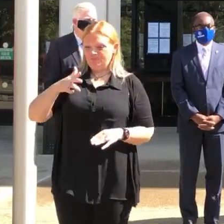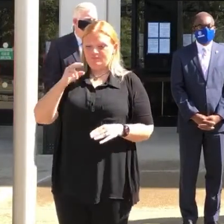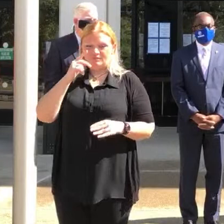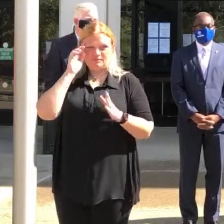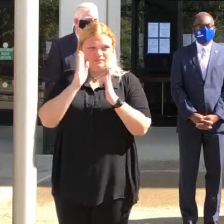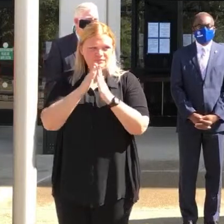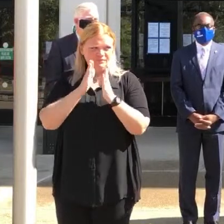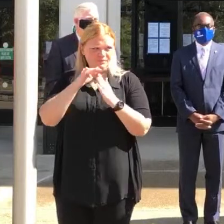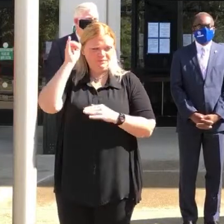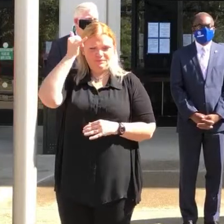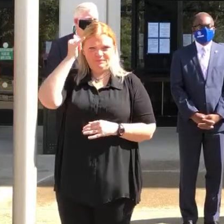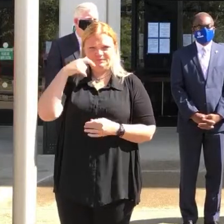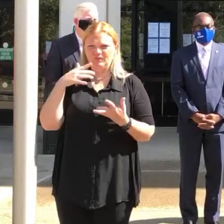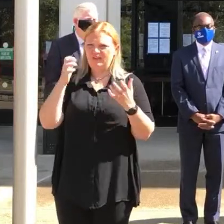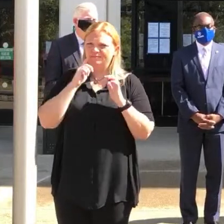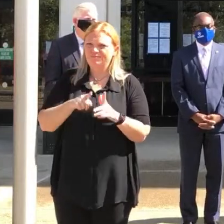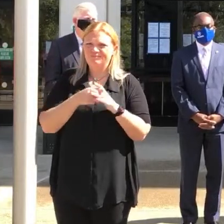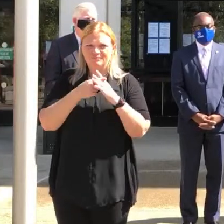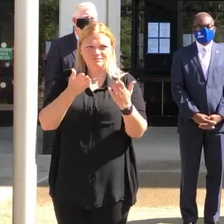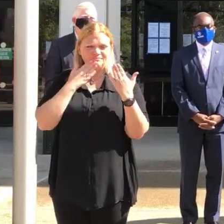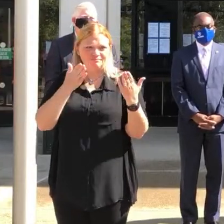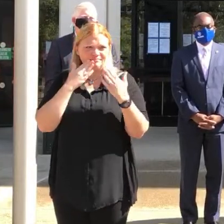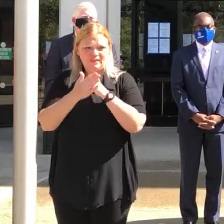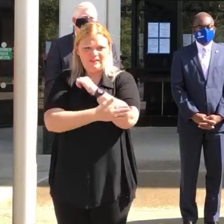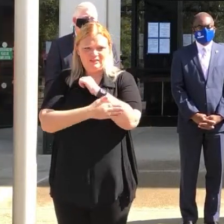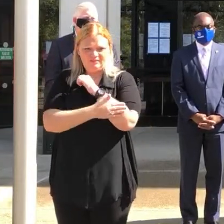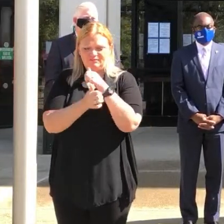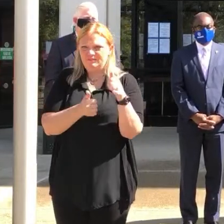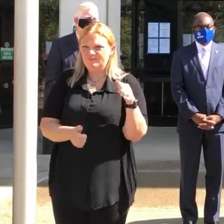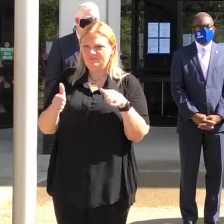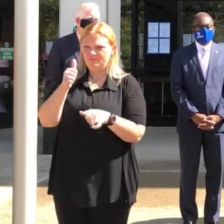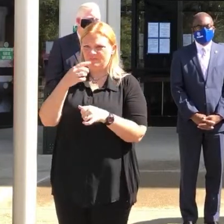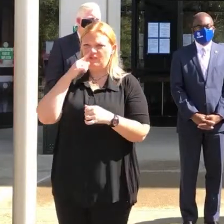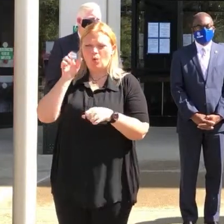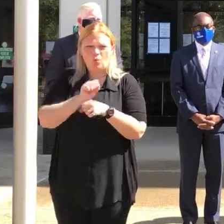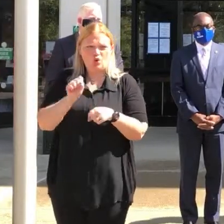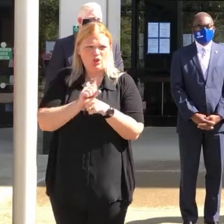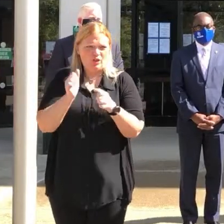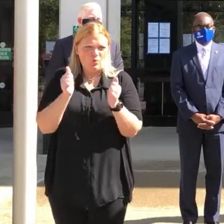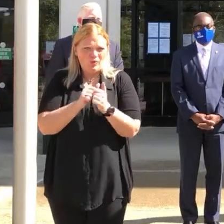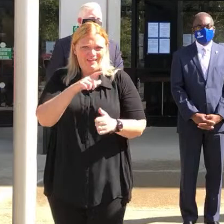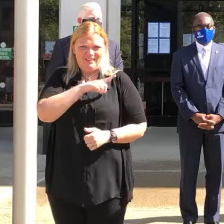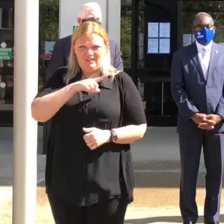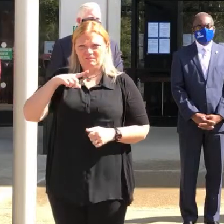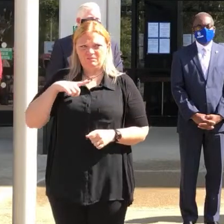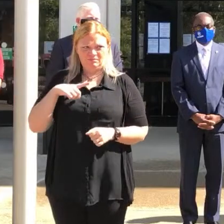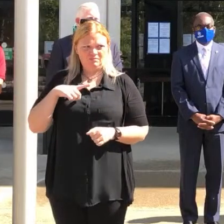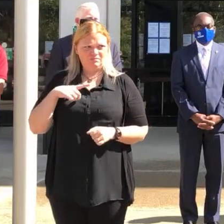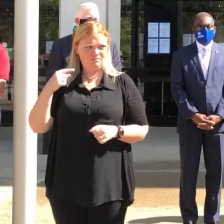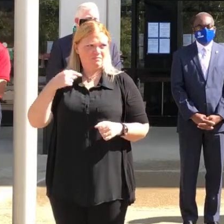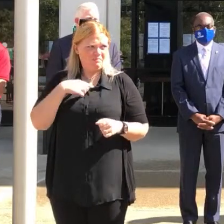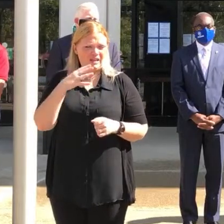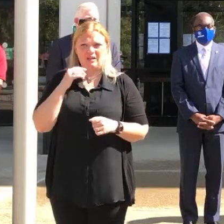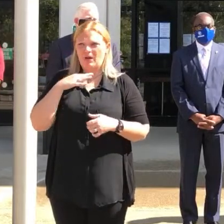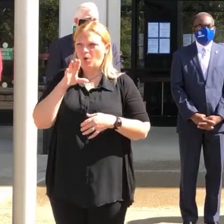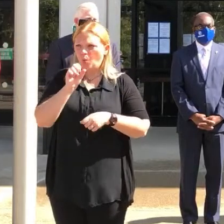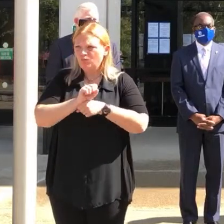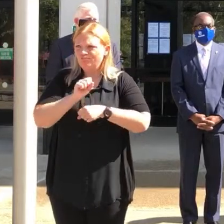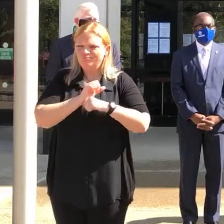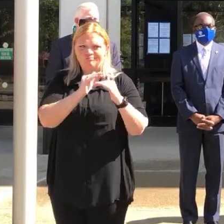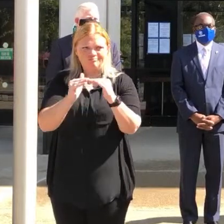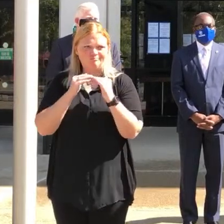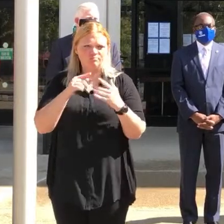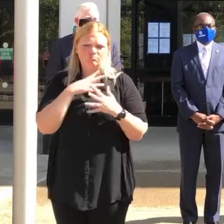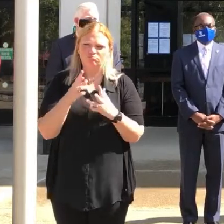of Buffalo. I want to start off by thanking the County Executive for working with the legislature. Me and my colleagues are very